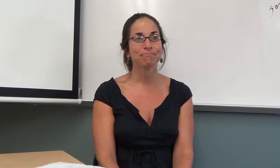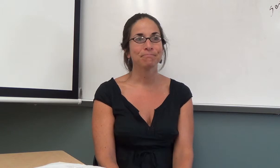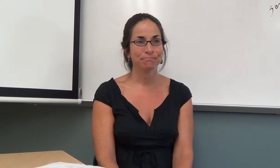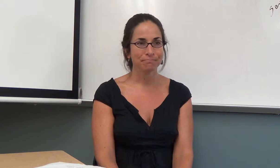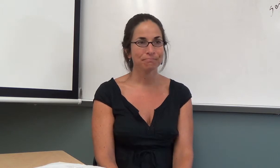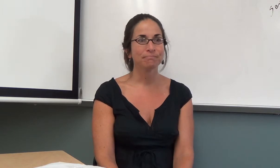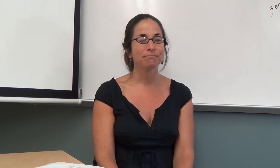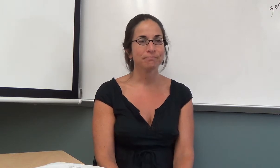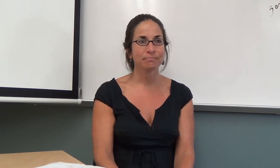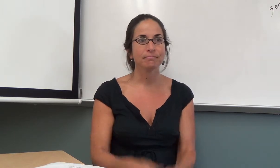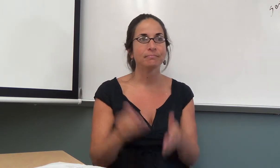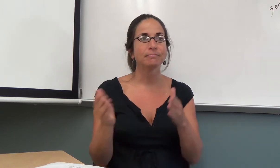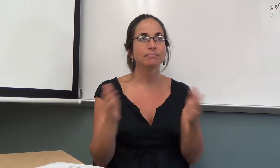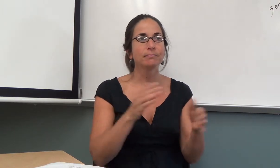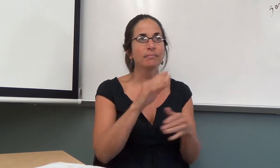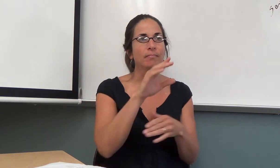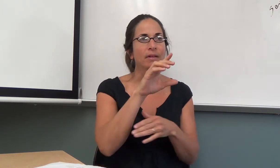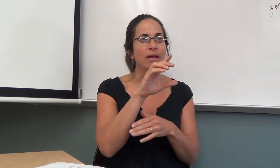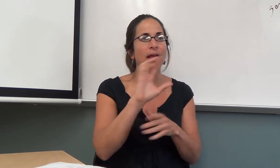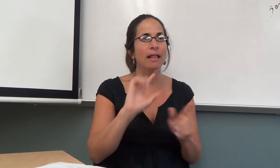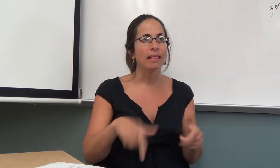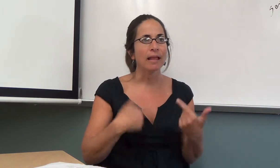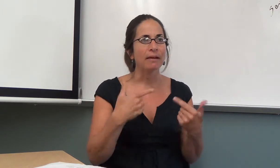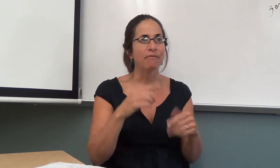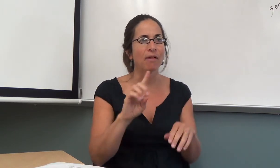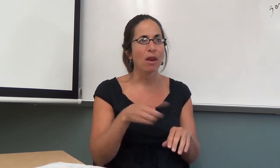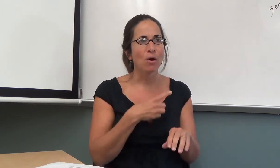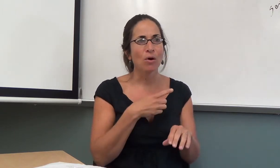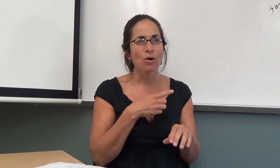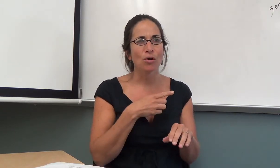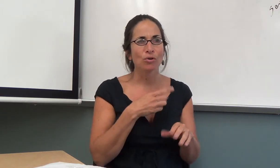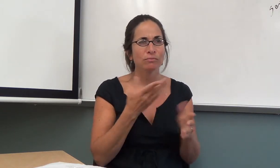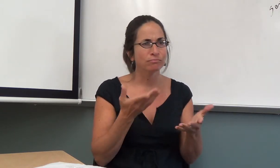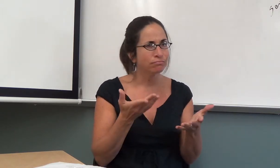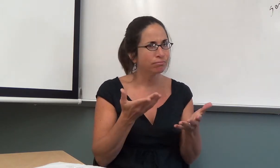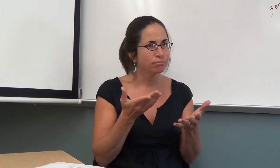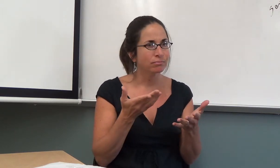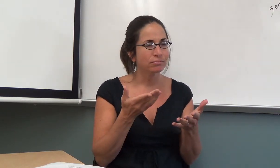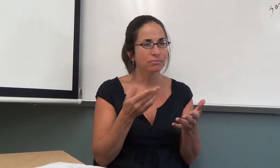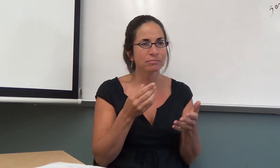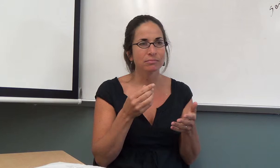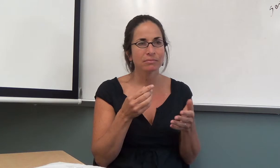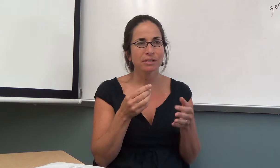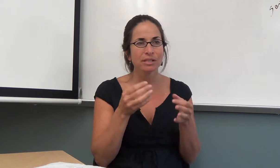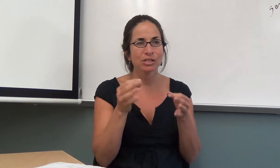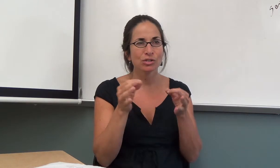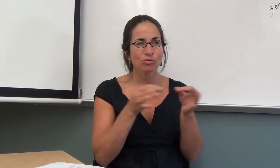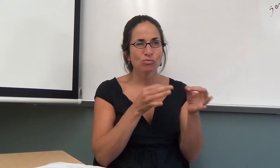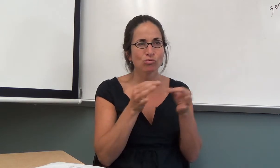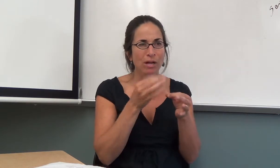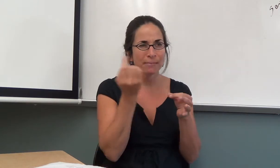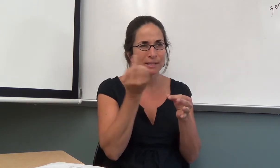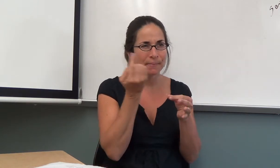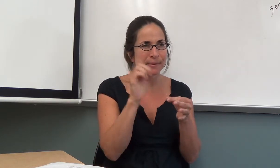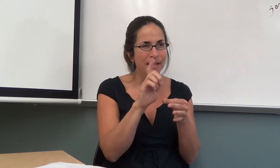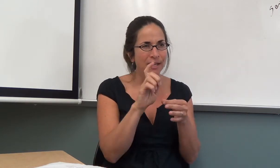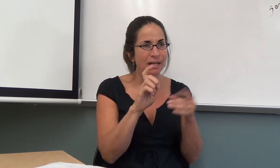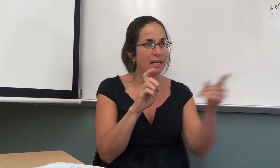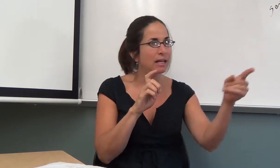about lifelong? Whew. Lifelong. What's that doing? Is that describing something? It's a noun, person, place,